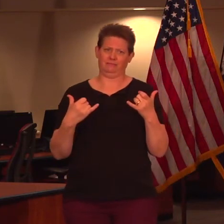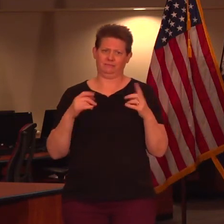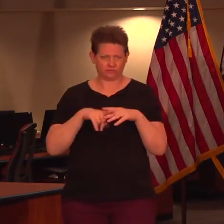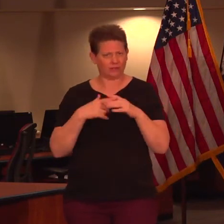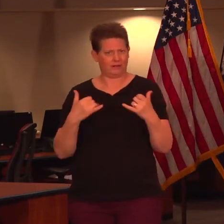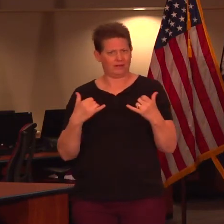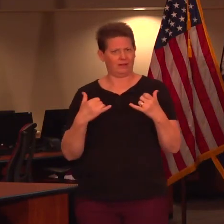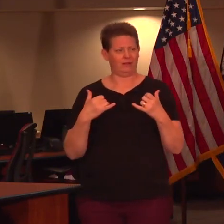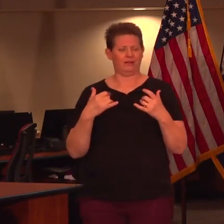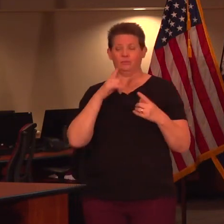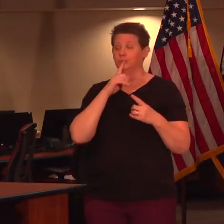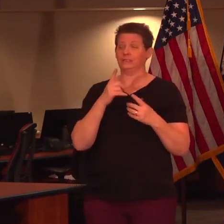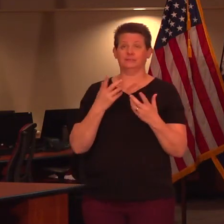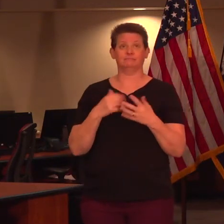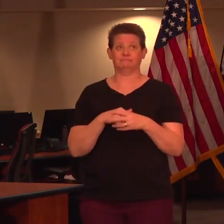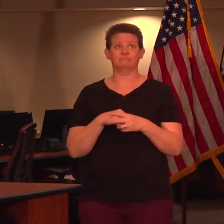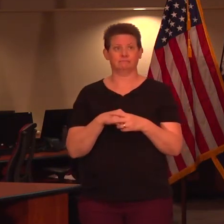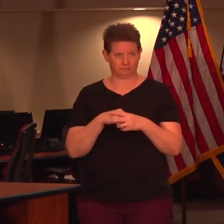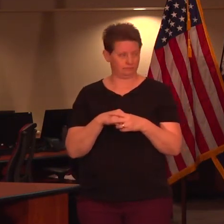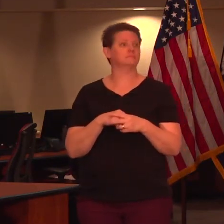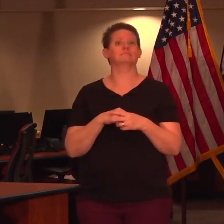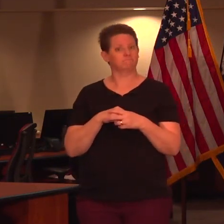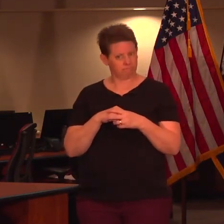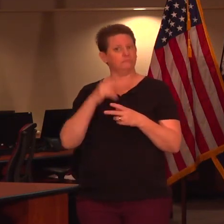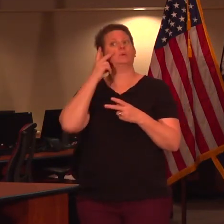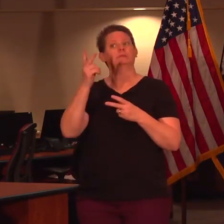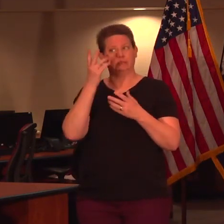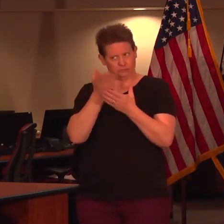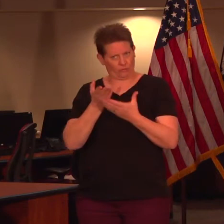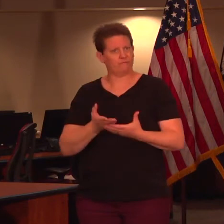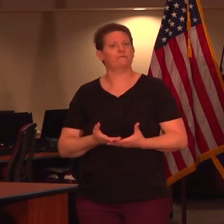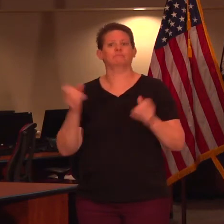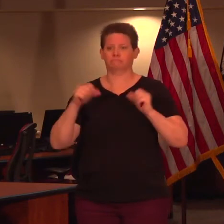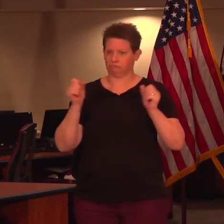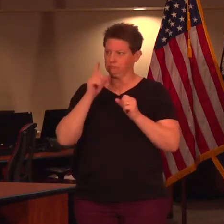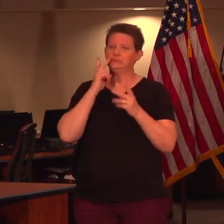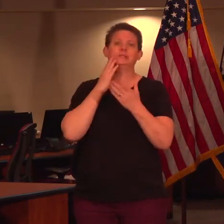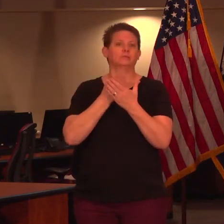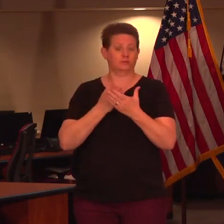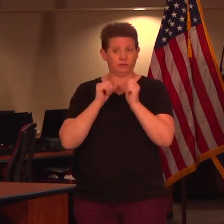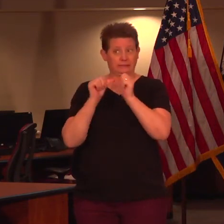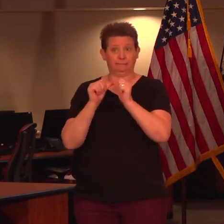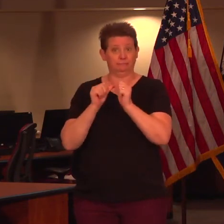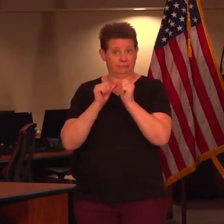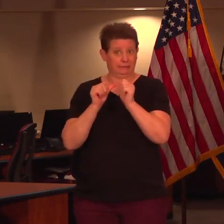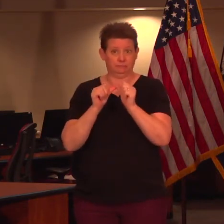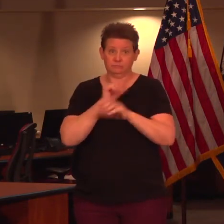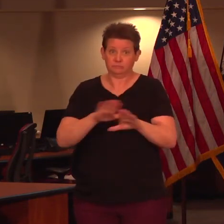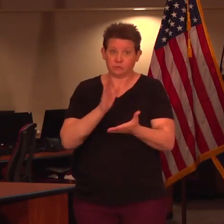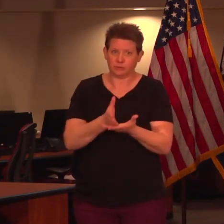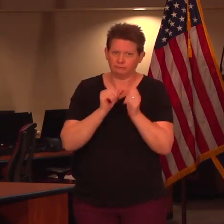But the message really needs to be that we are seeing evidence that it's working. So keep going.